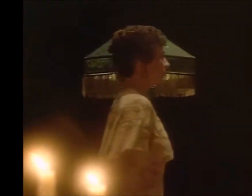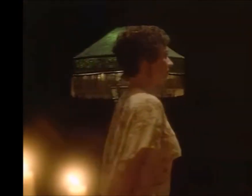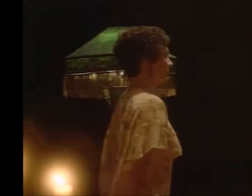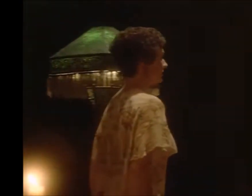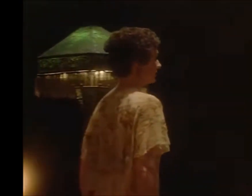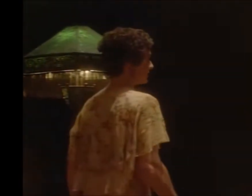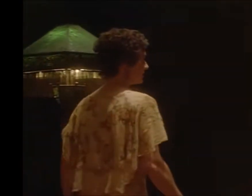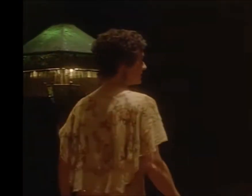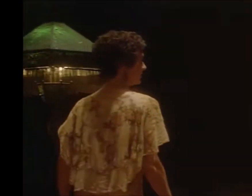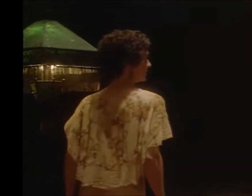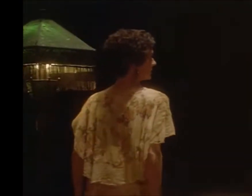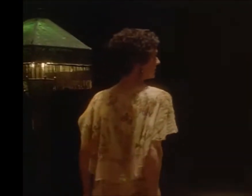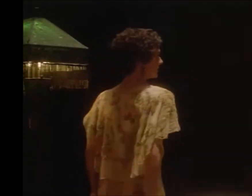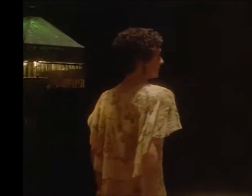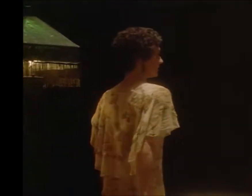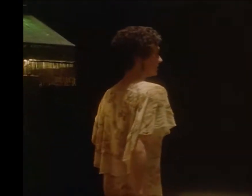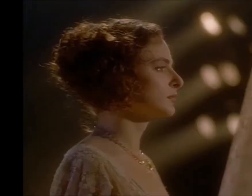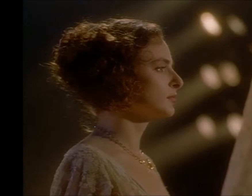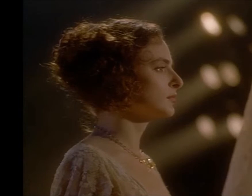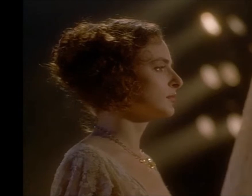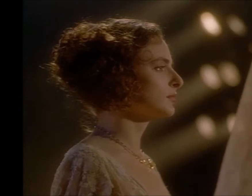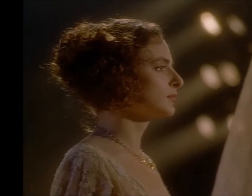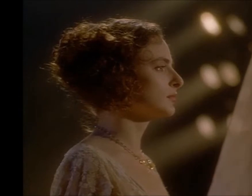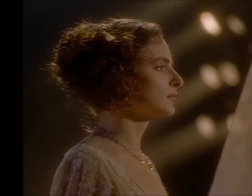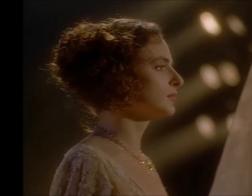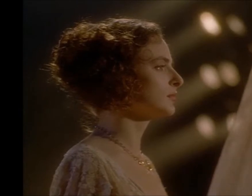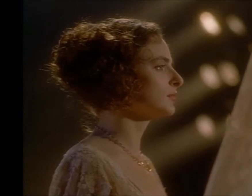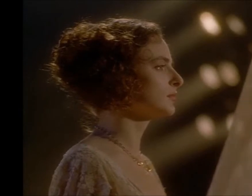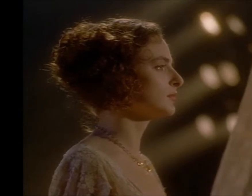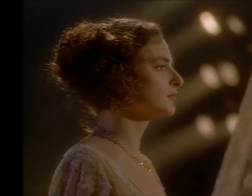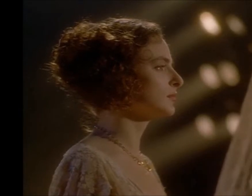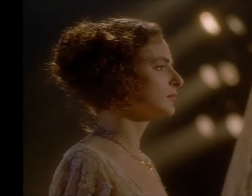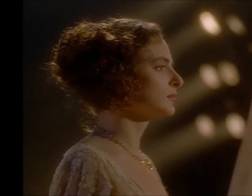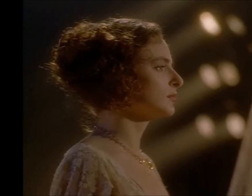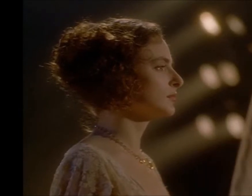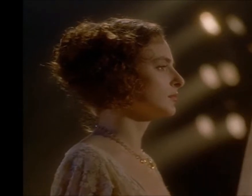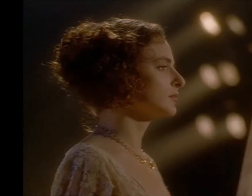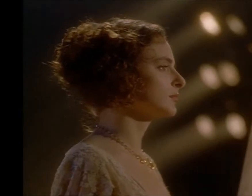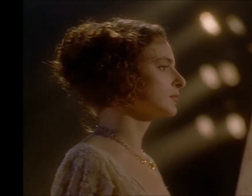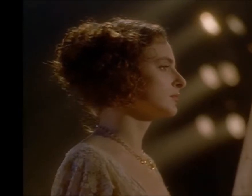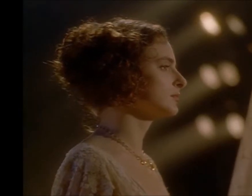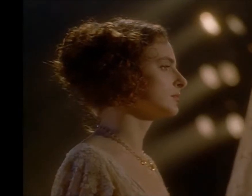I run into the movies or a bar. I buy a drink.